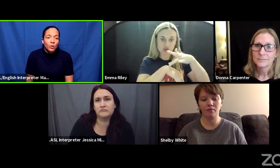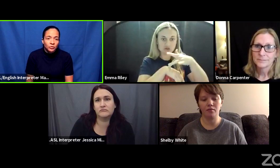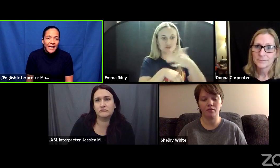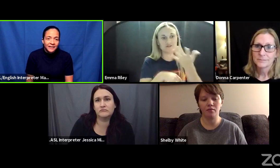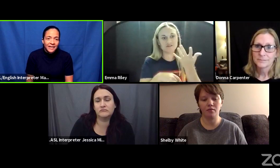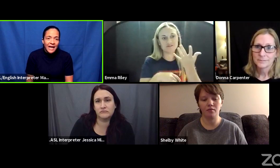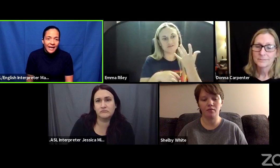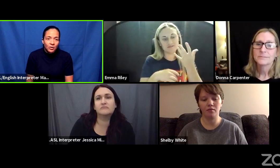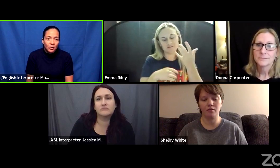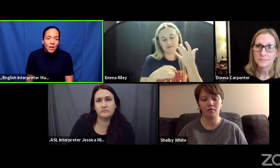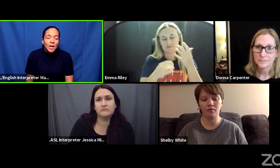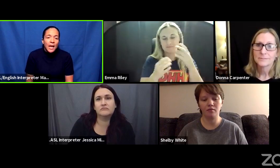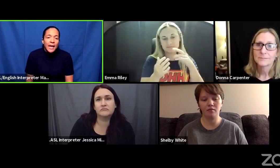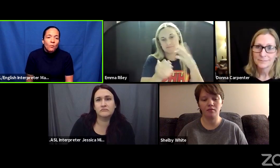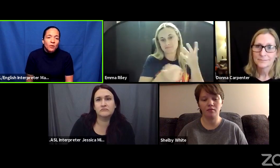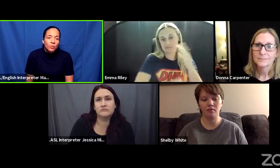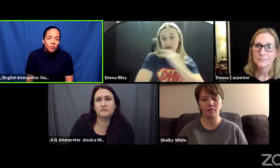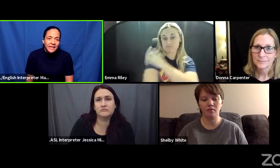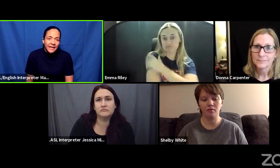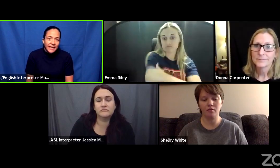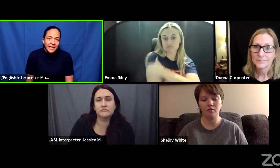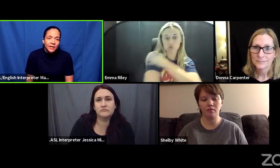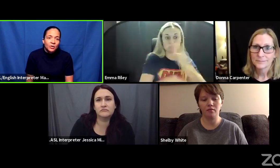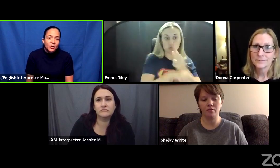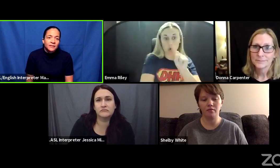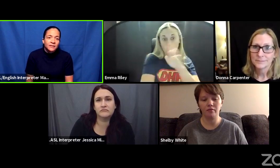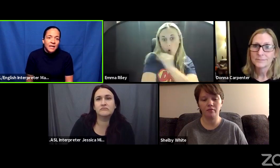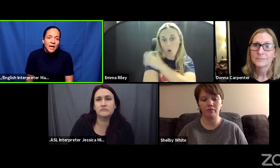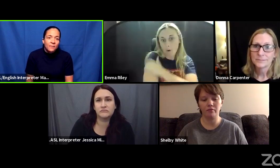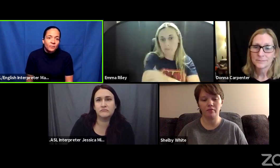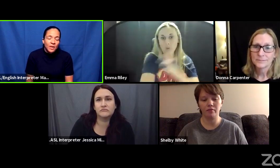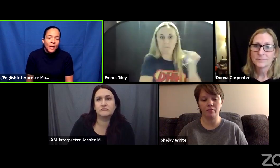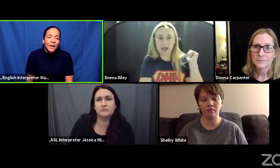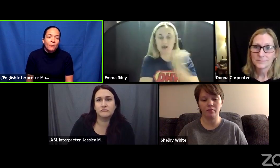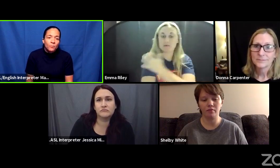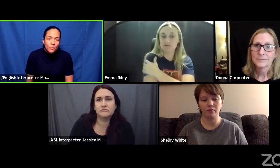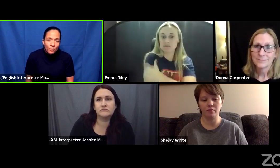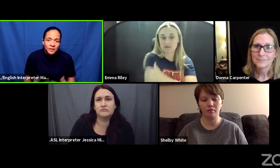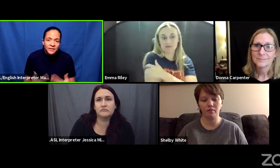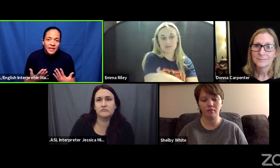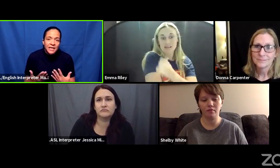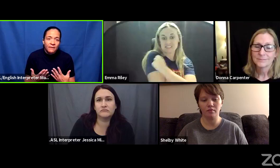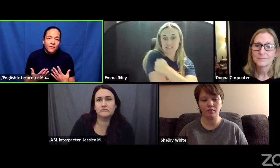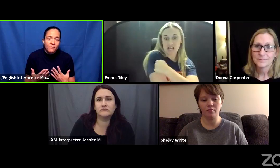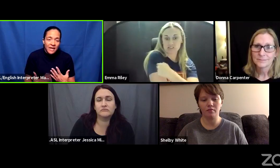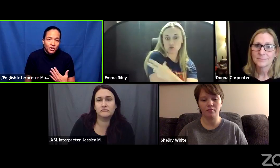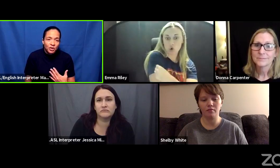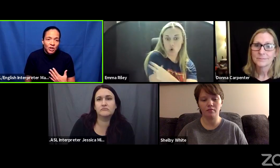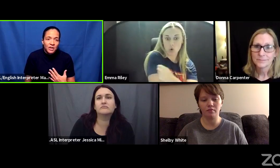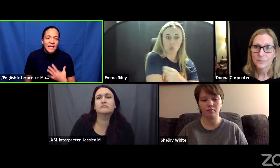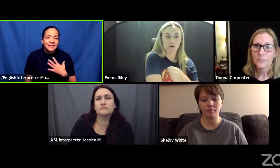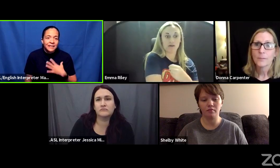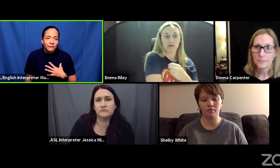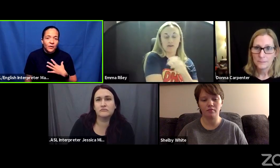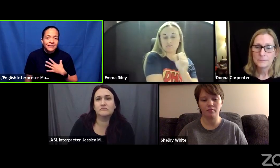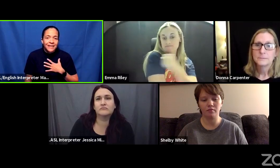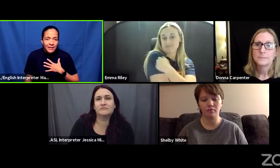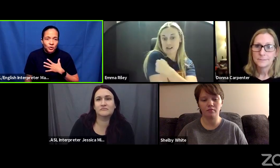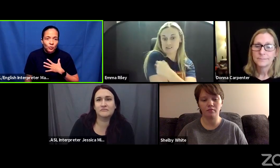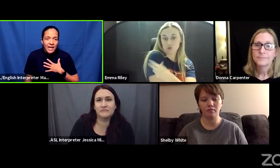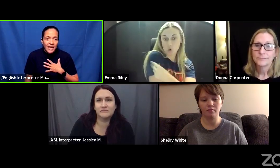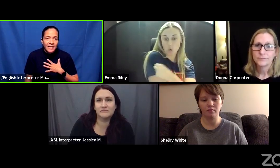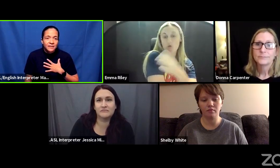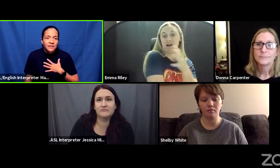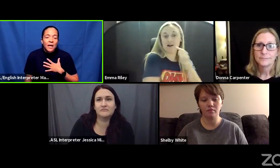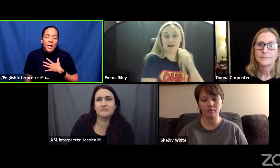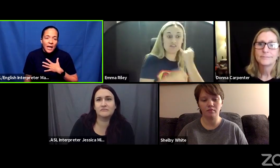introduced pro-tactile, and with pro-tactile, it's presenting information in different